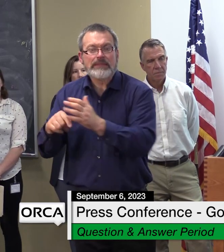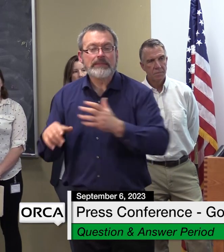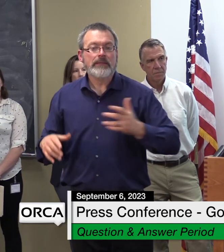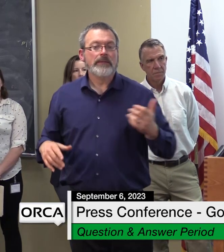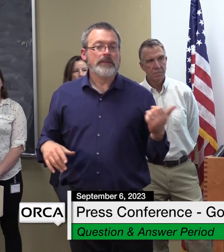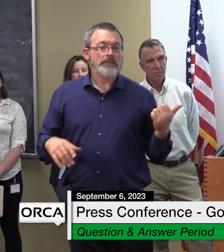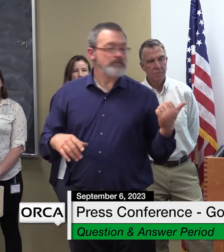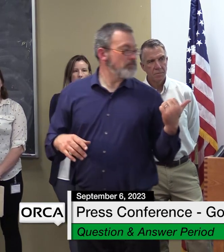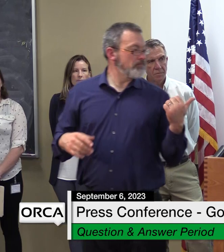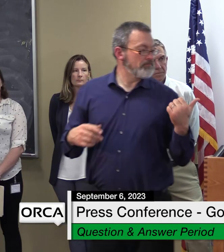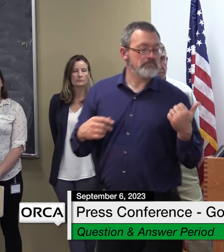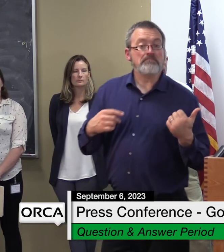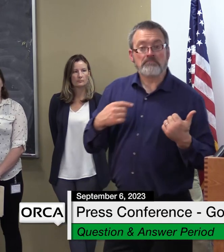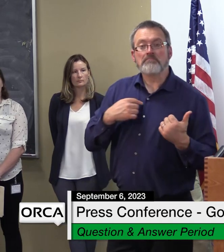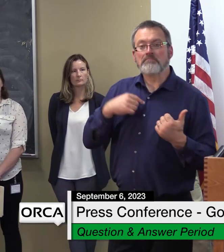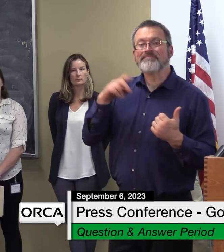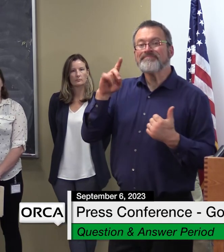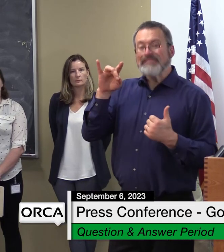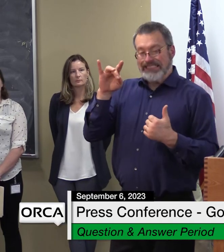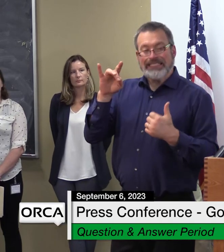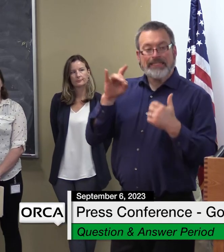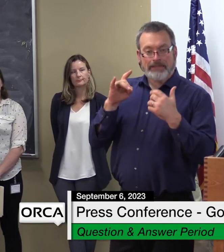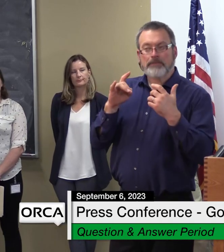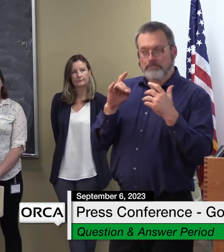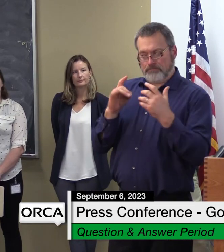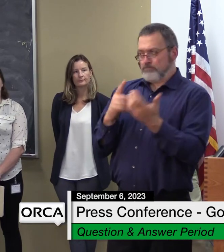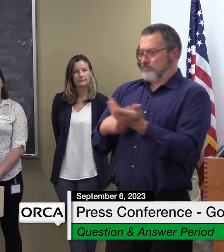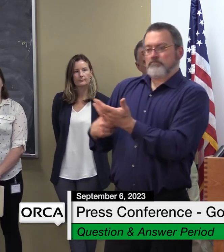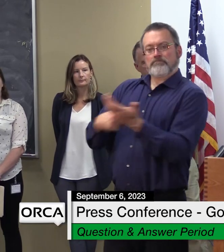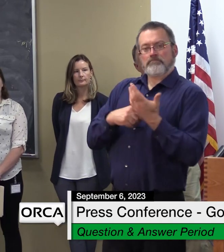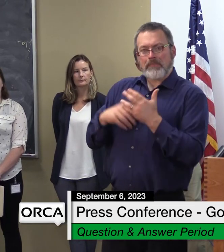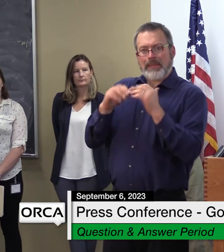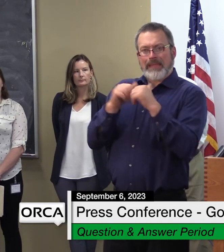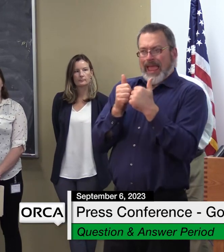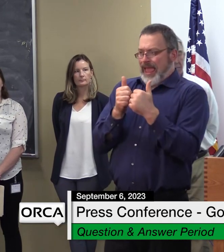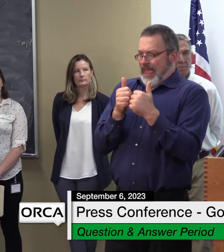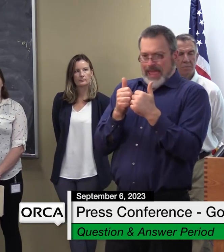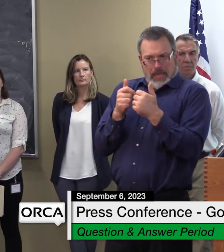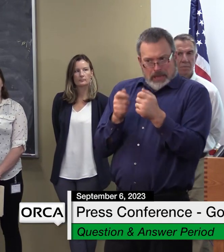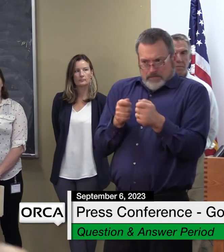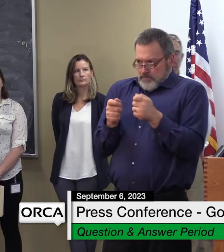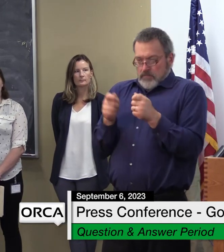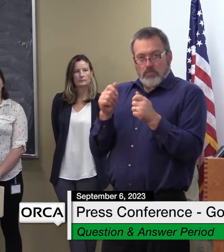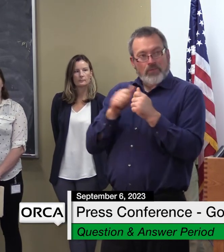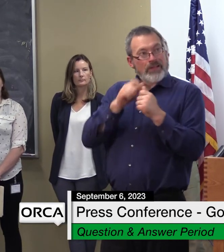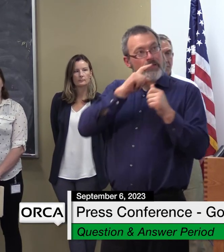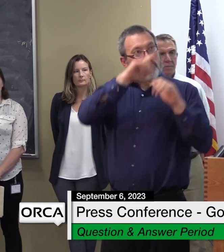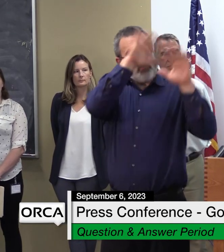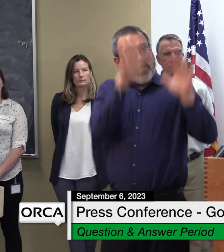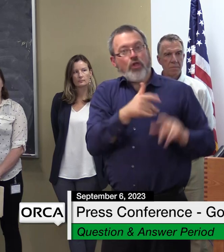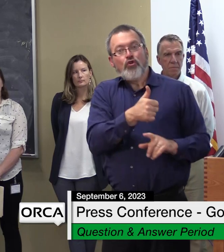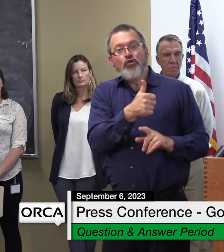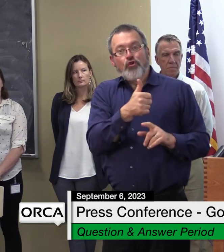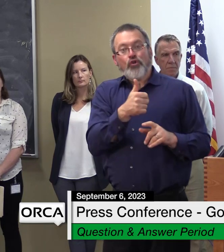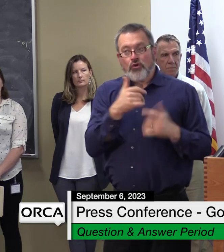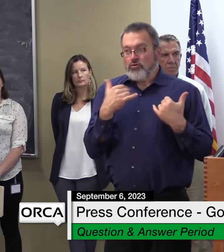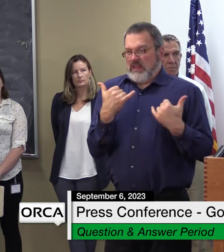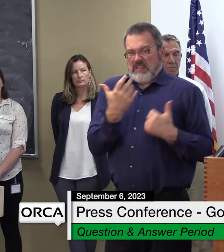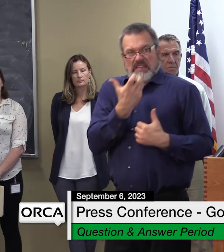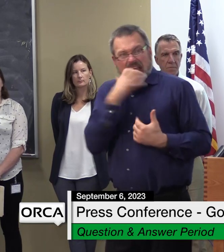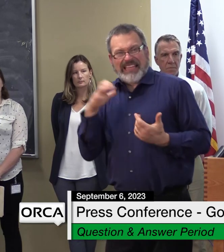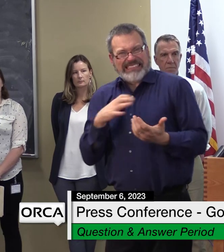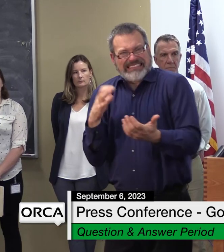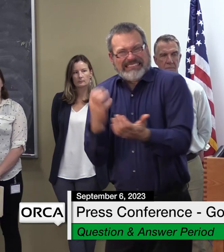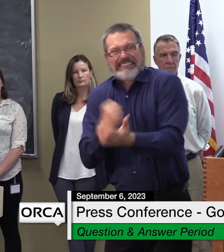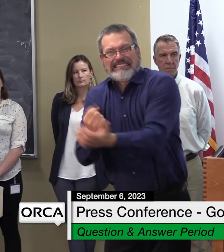that until this. Thank goodness the weather broke here, and there's a lot of work being done right now. But there is, I think,